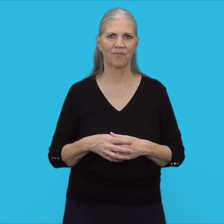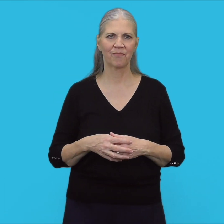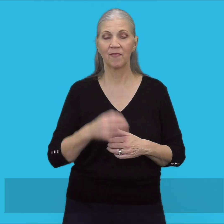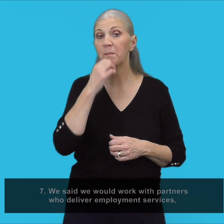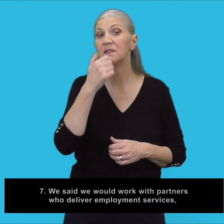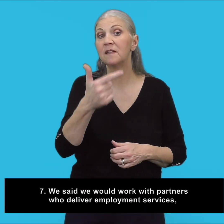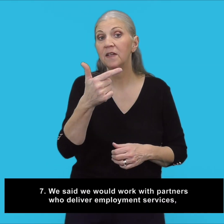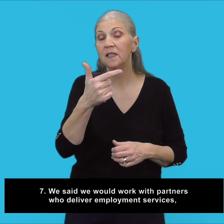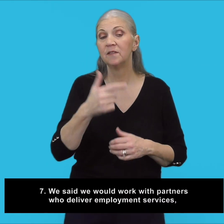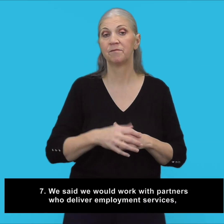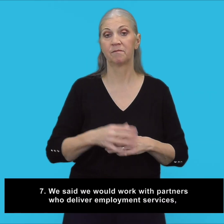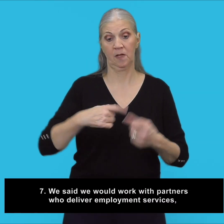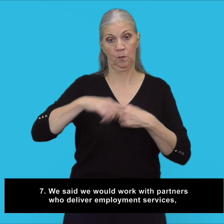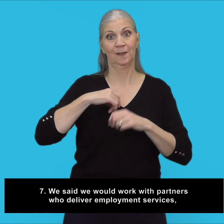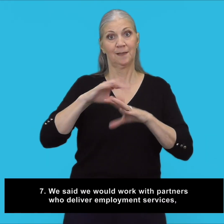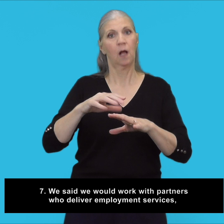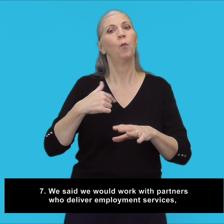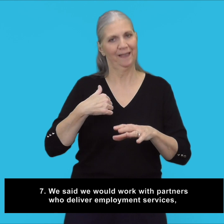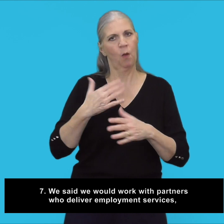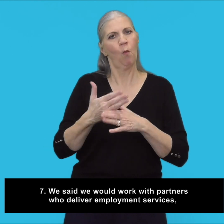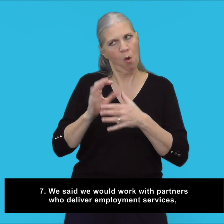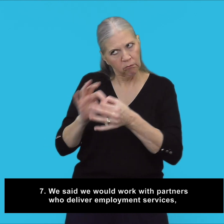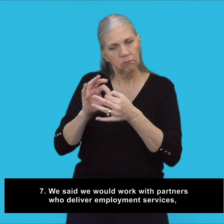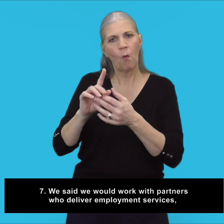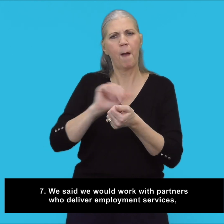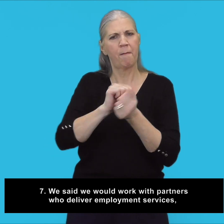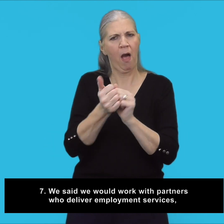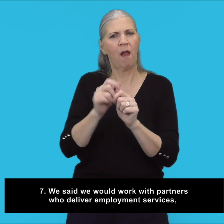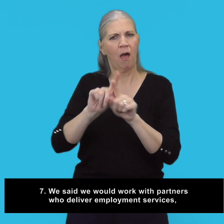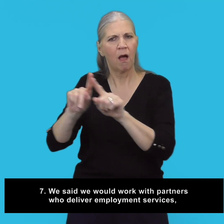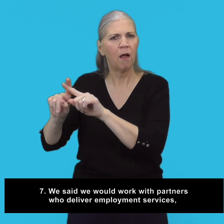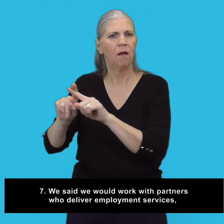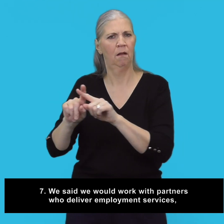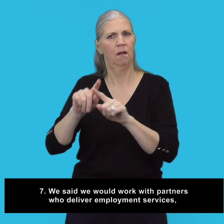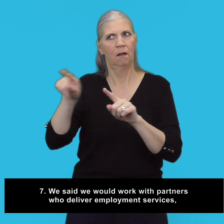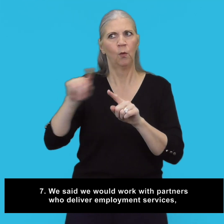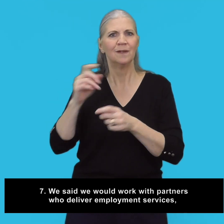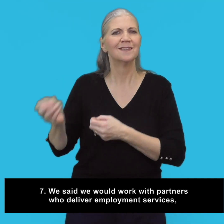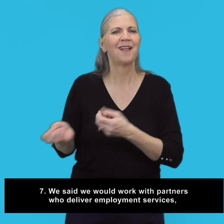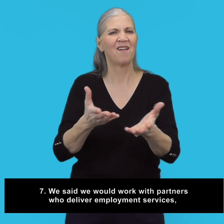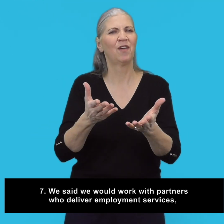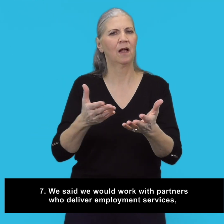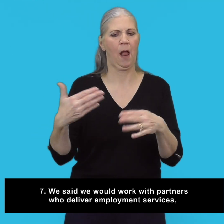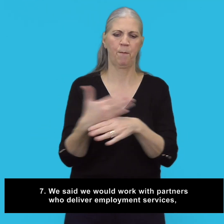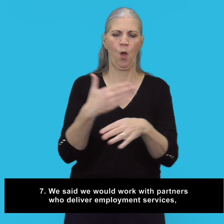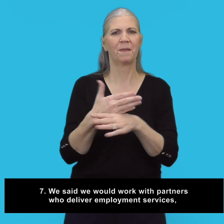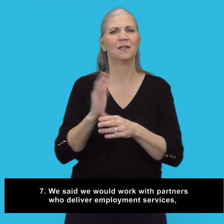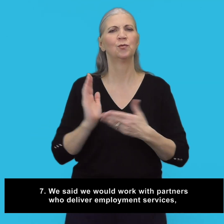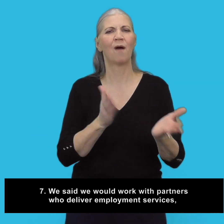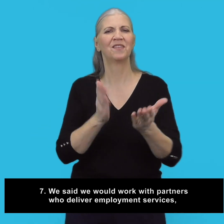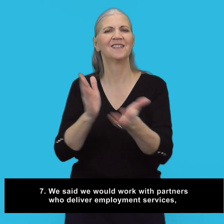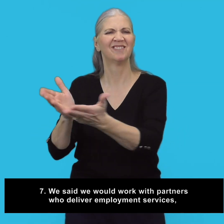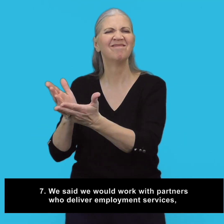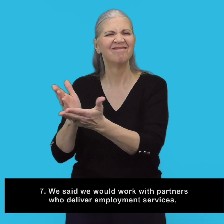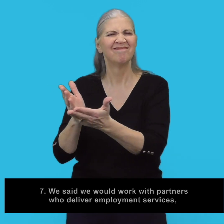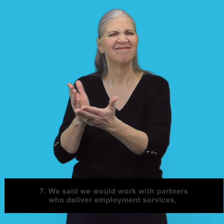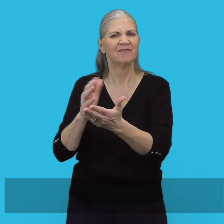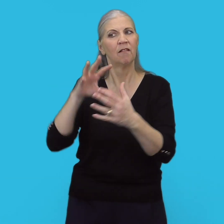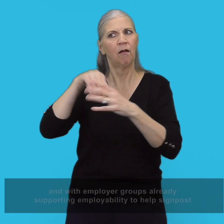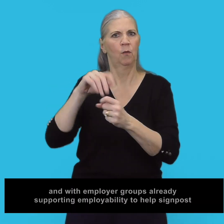7. We said we would work with partners who deliver employment services and with employer groups already